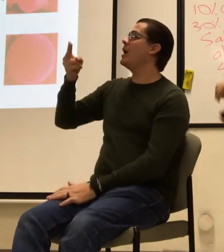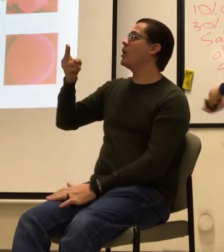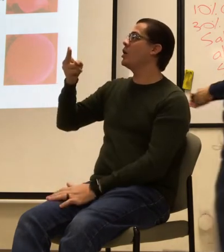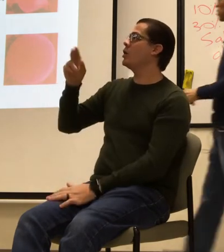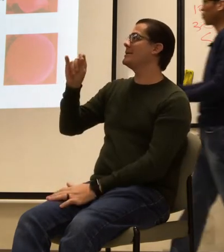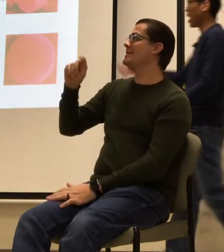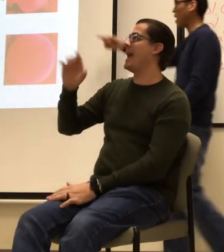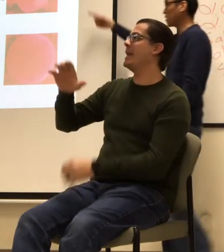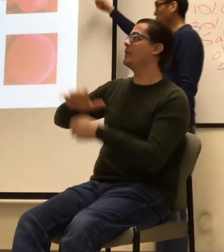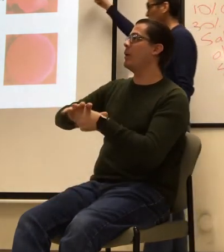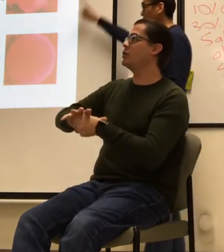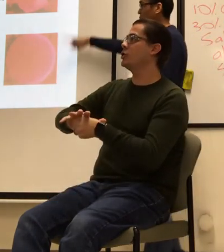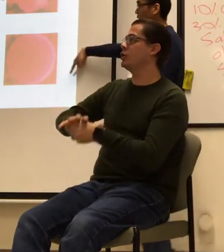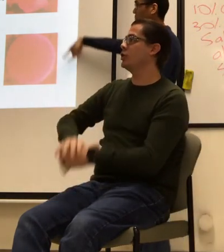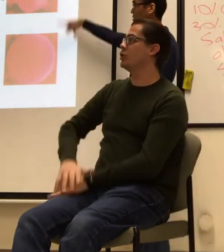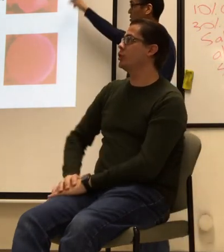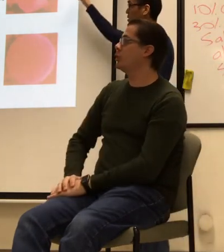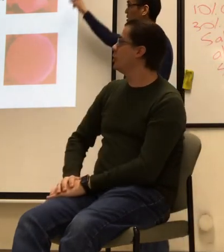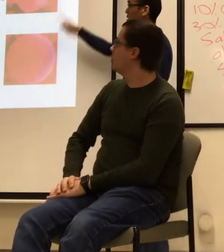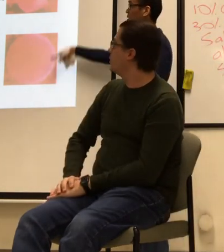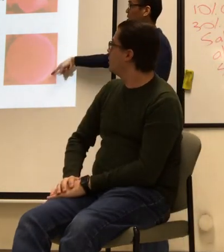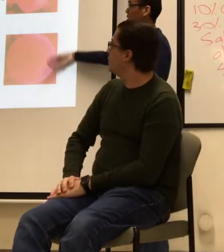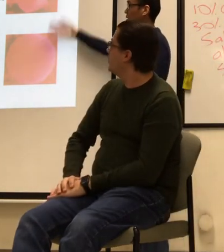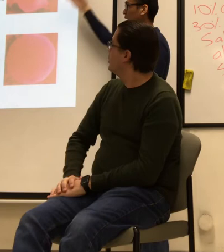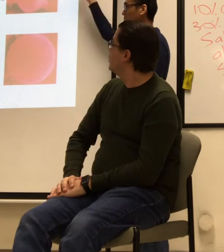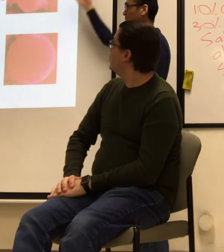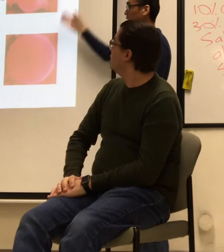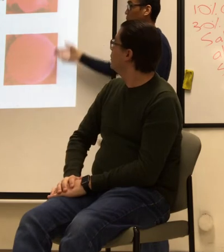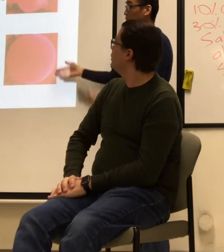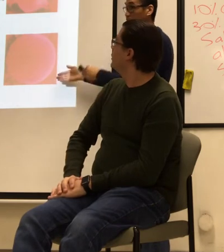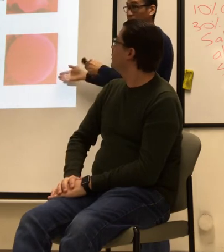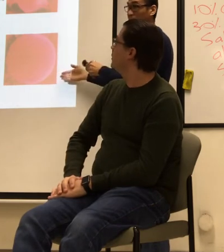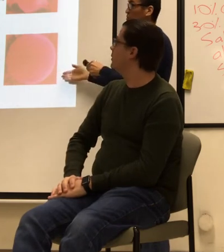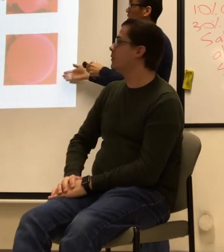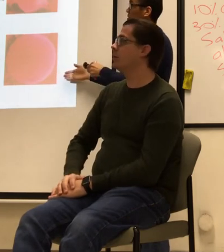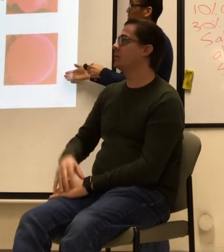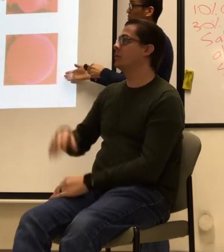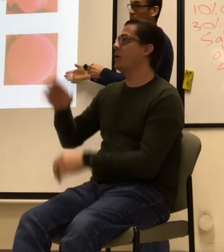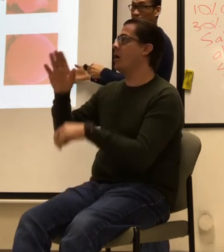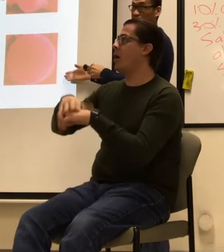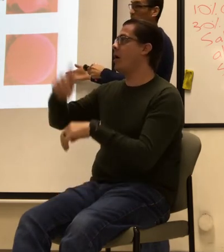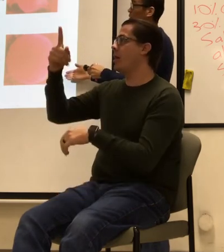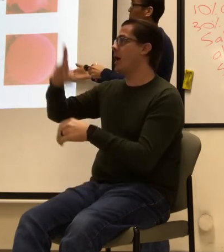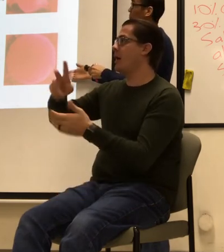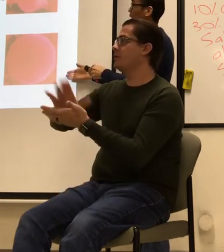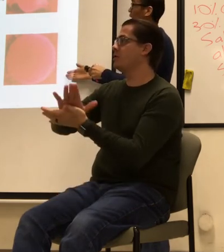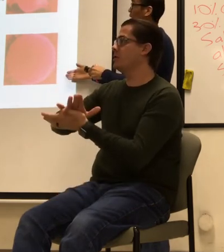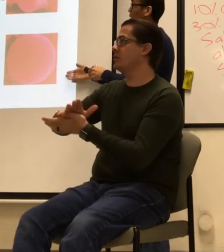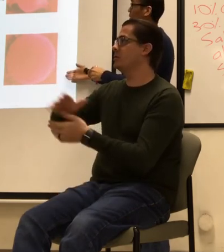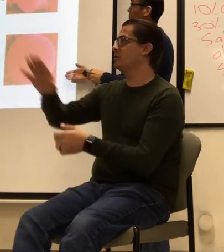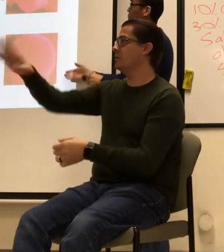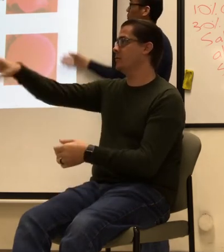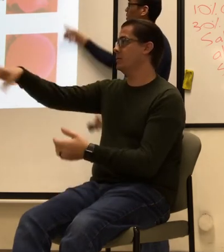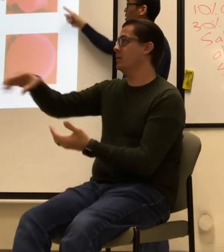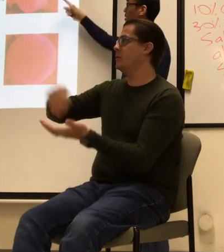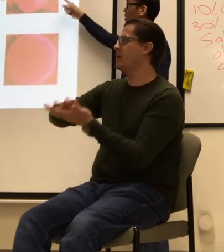up. So consider what as a result what happens. Let's answer it together. Put this on your half sheet too. Okay.